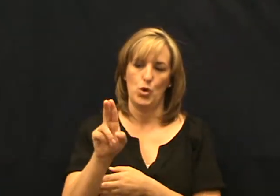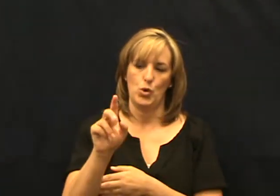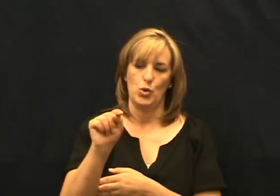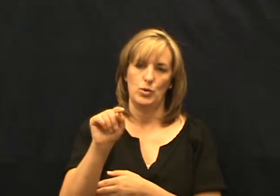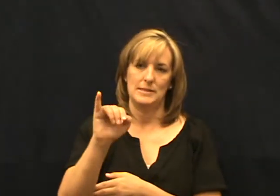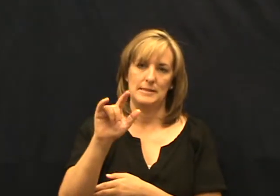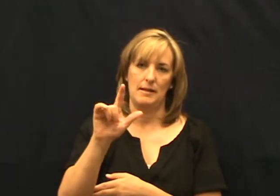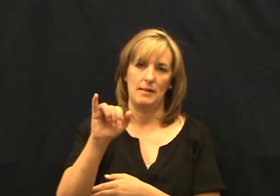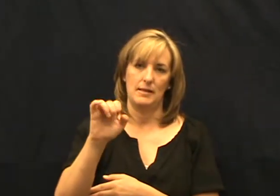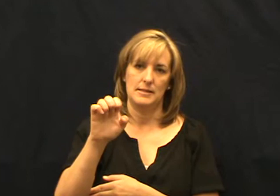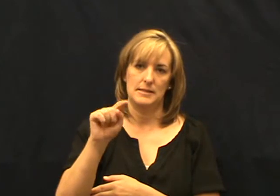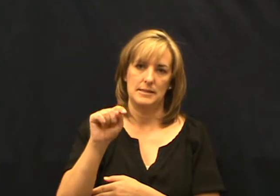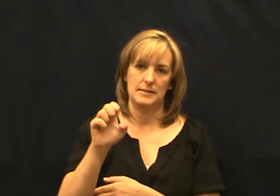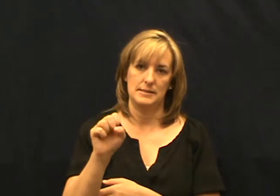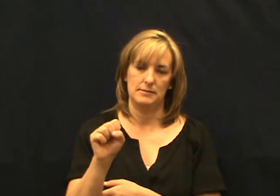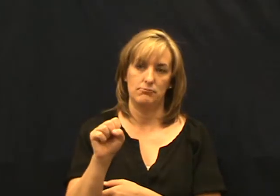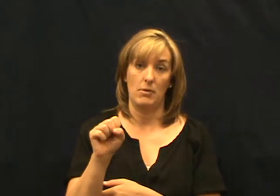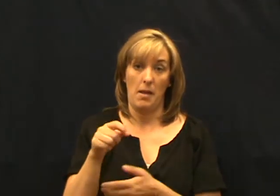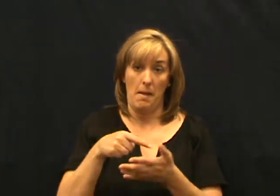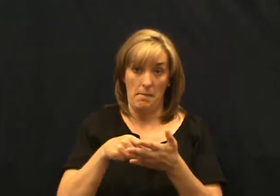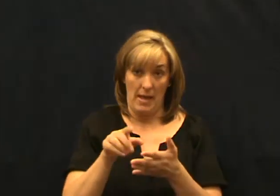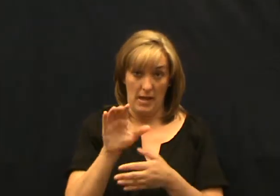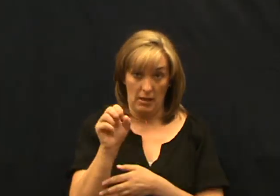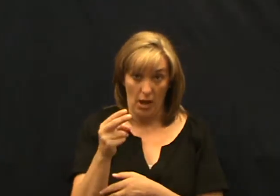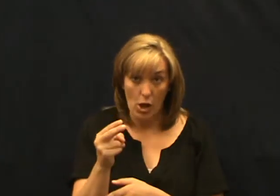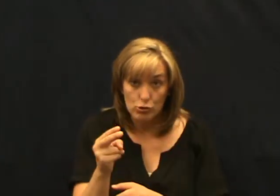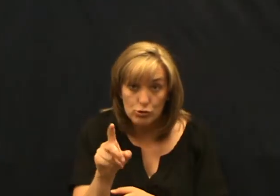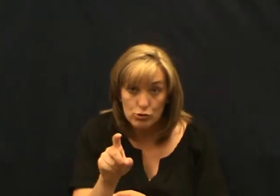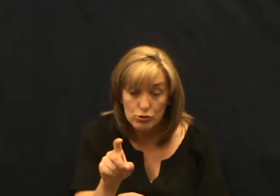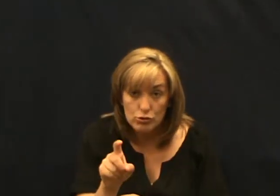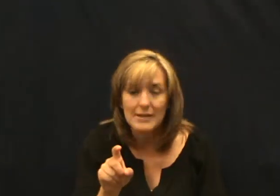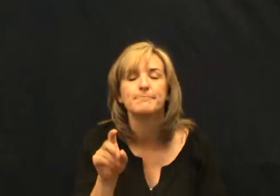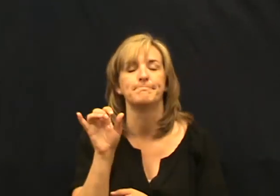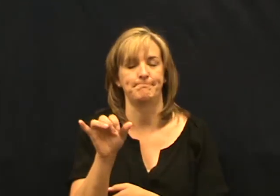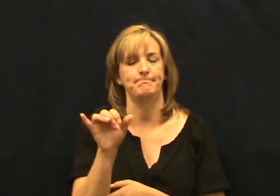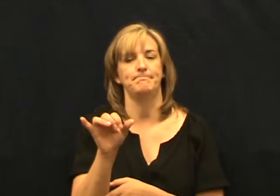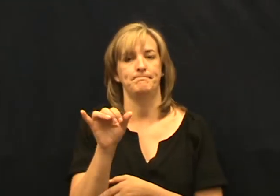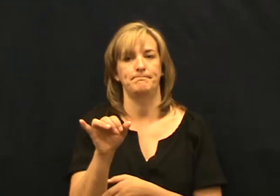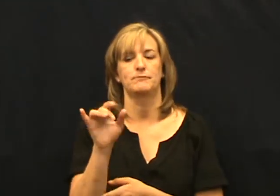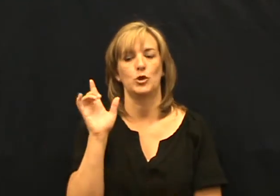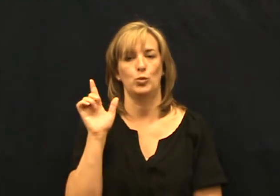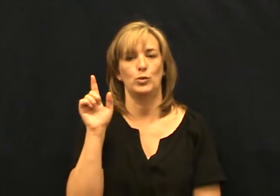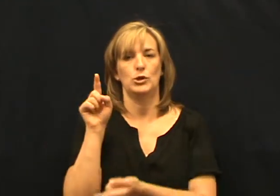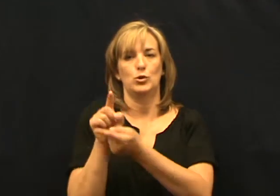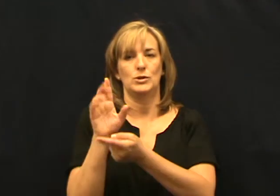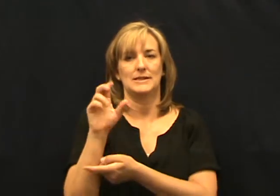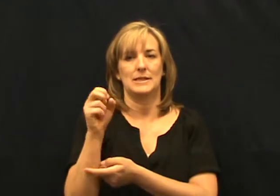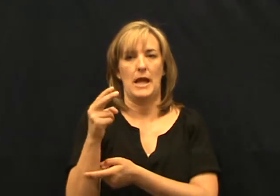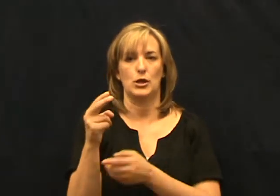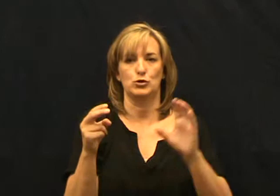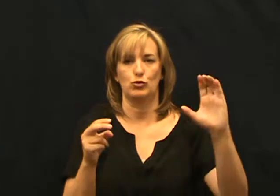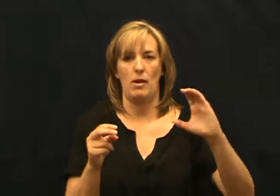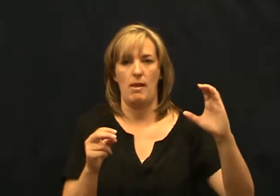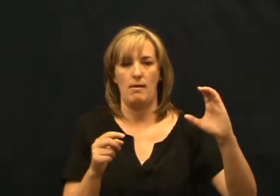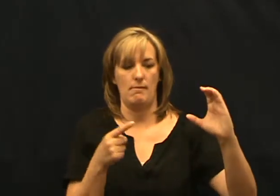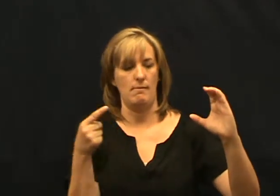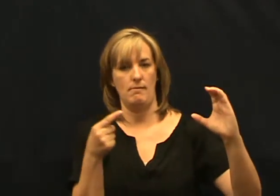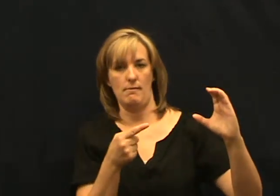did we pay cash? Yes. Are we going to reduce cash with the credit? Yes. What did we get for that?